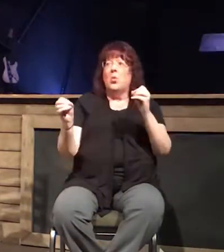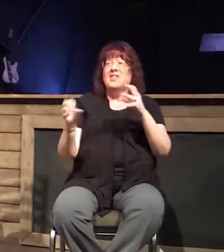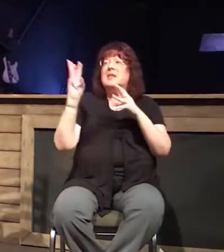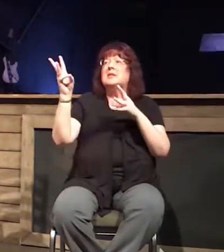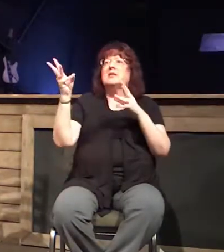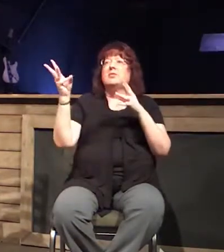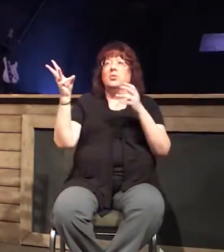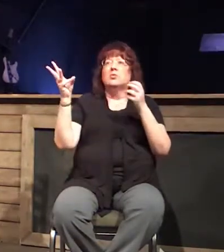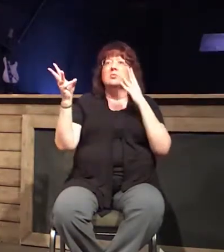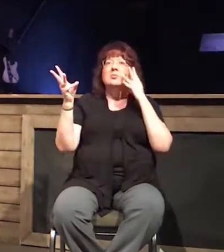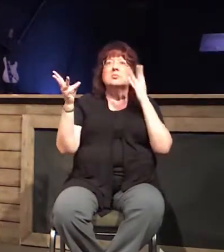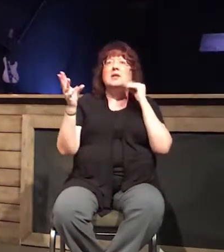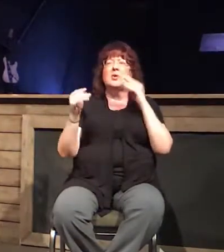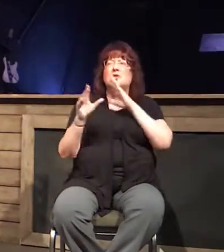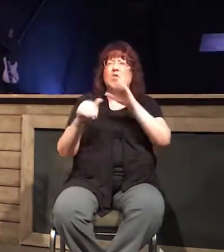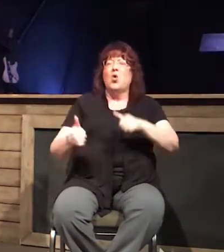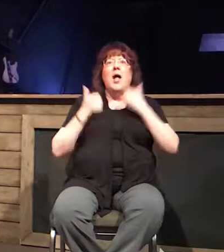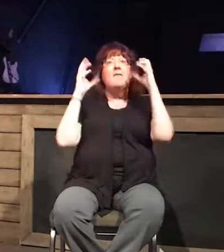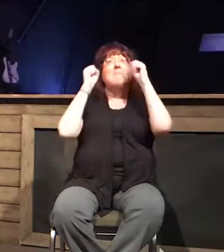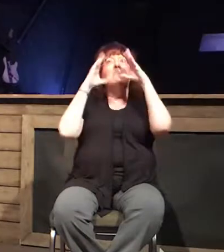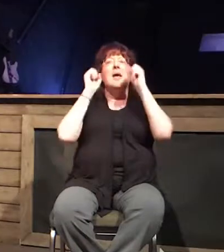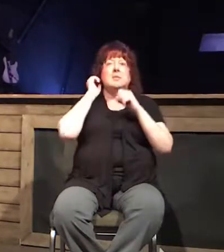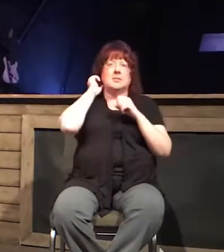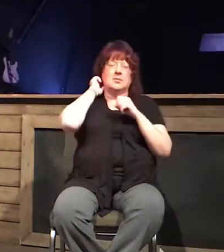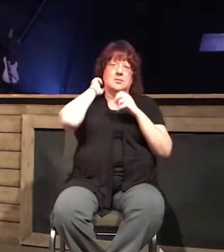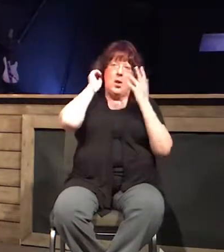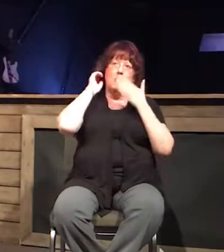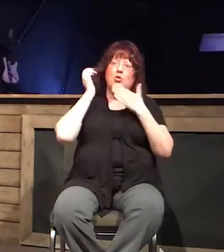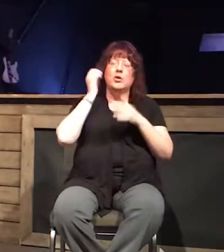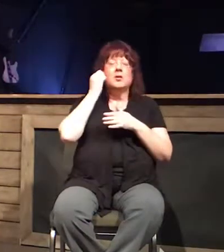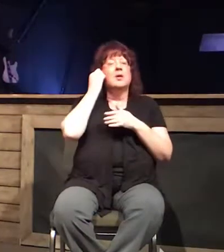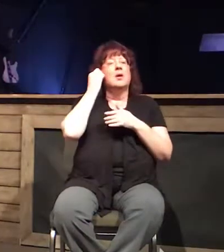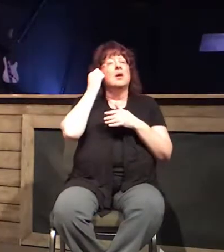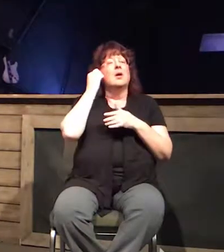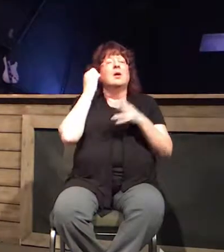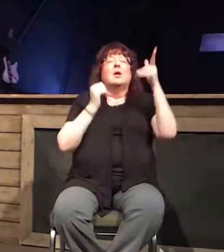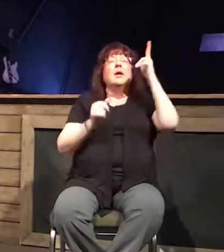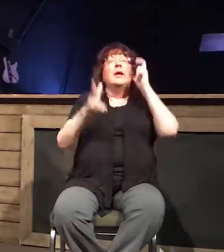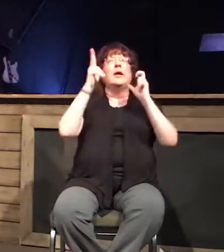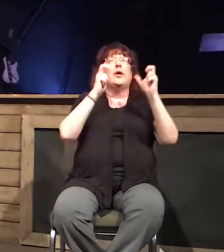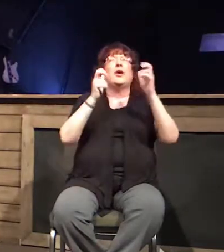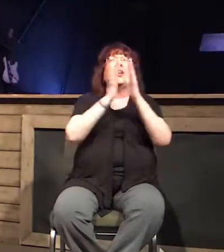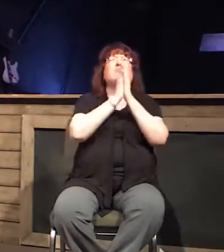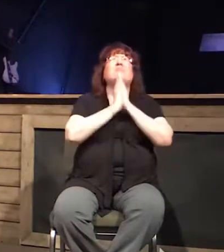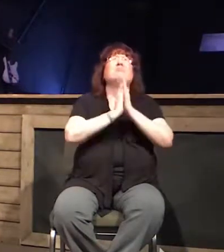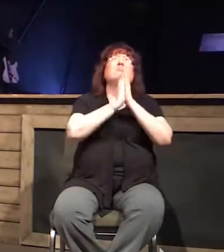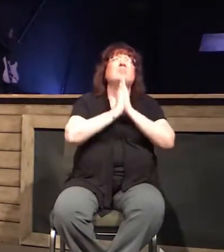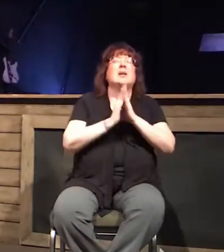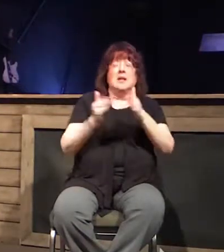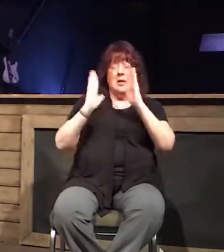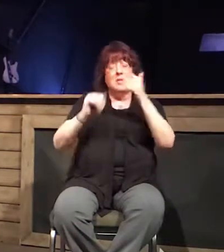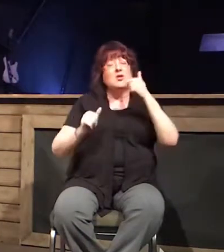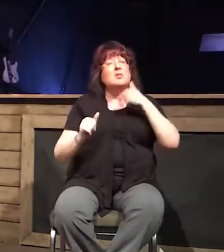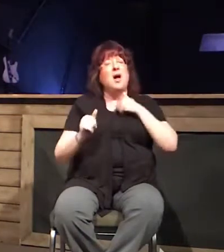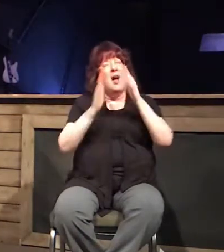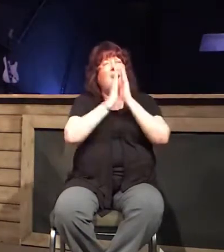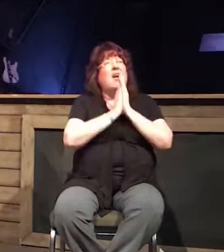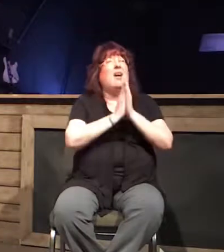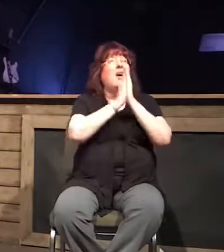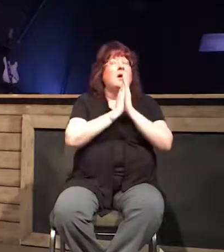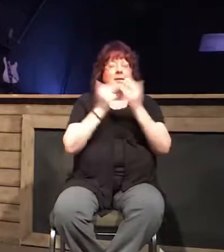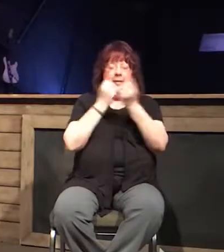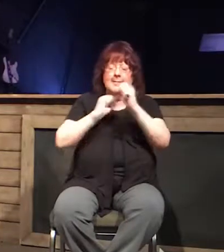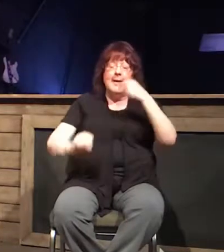of you. All right, that's good. Your lives are amazing. That's awesome. That's good stuff. "He heard my cry. He paid attention to my cry, and